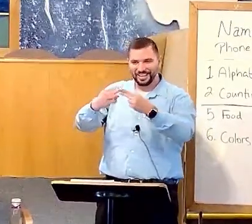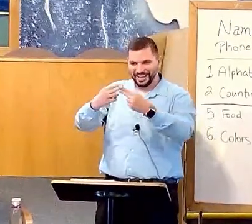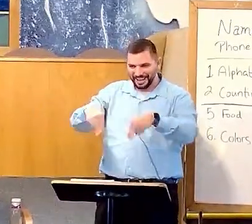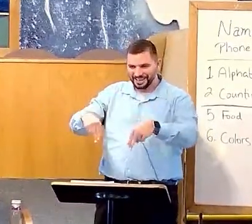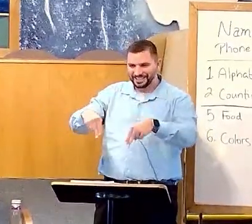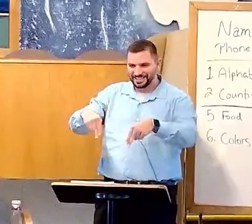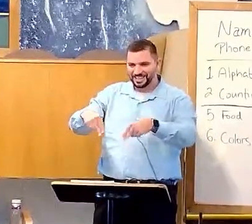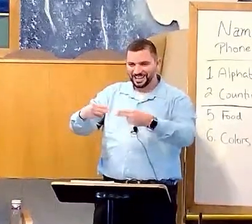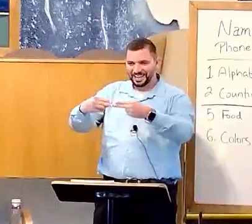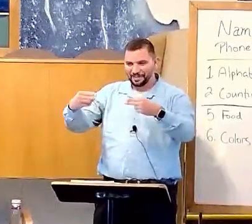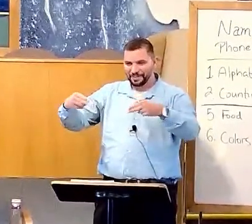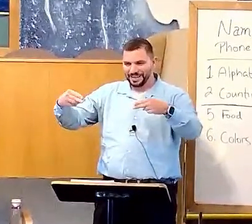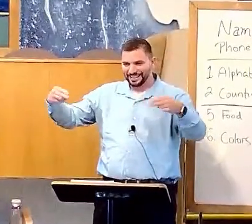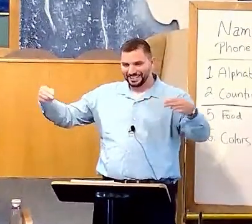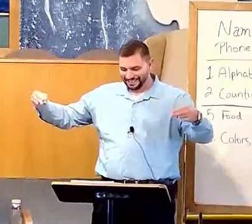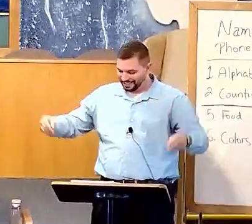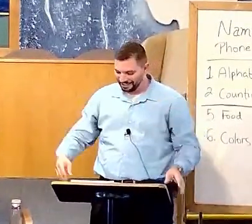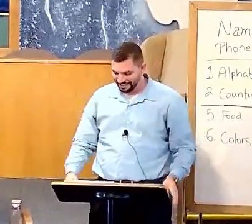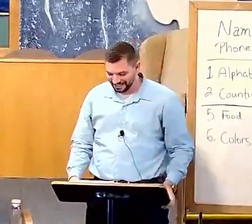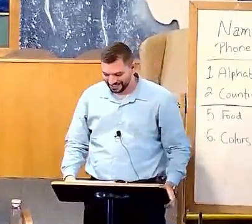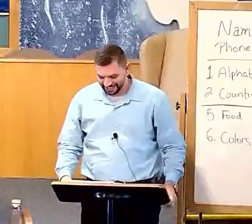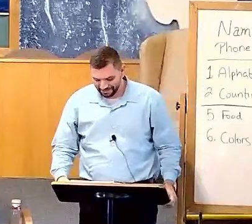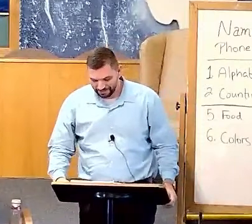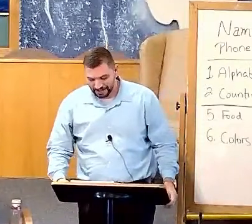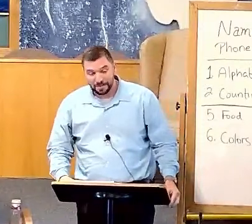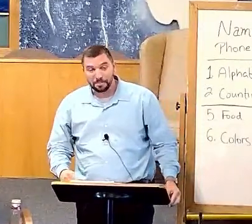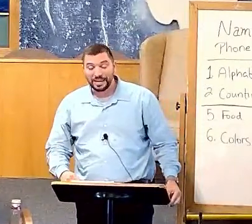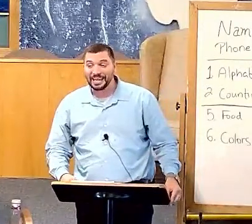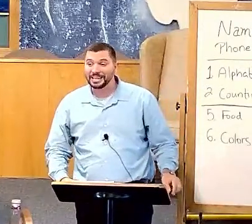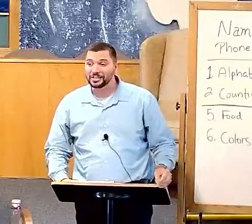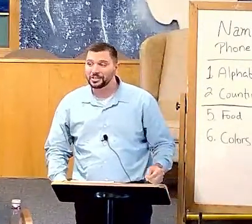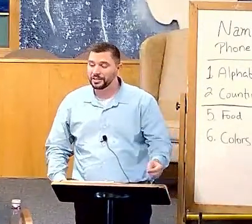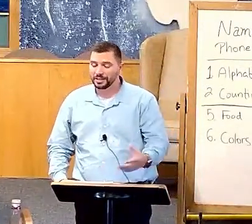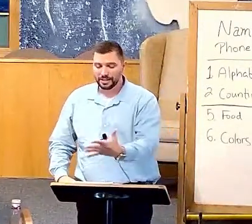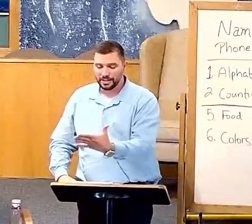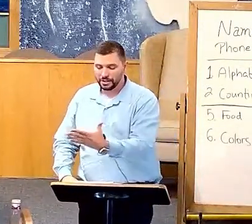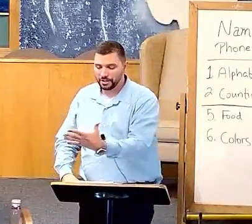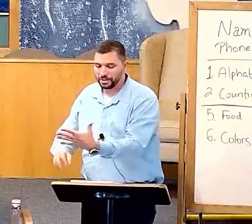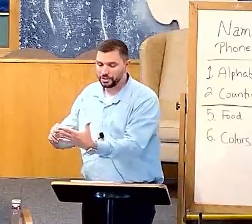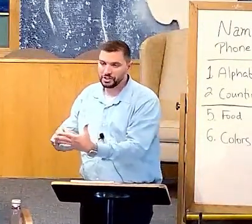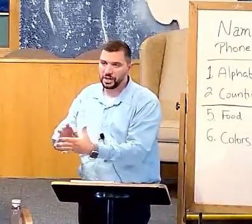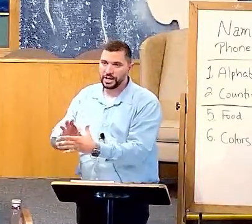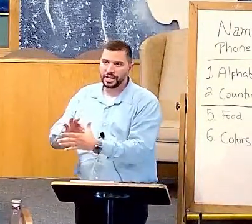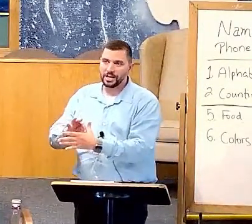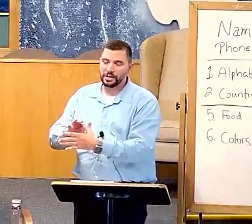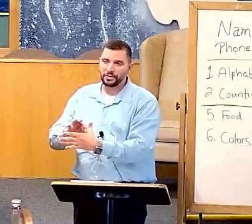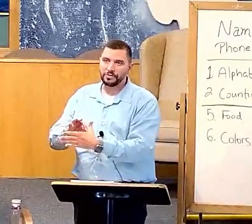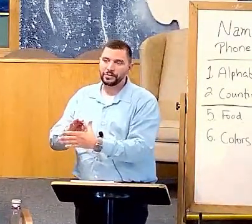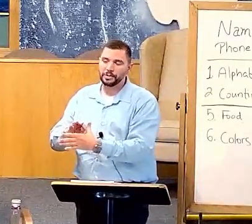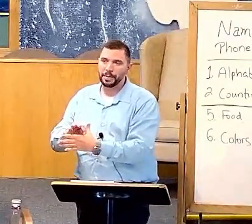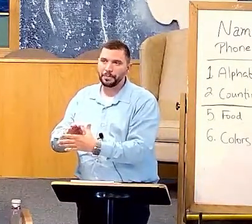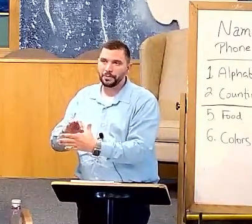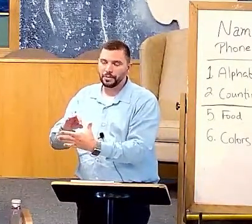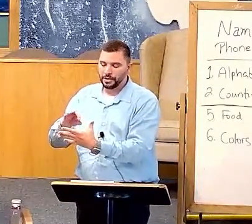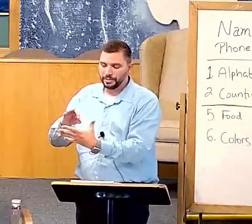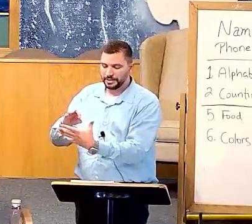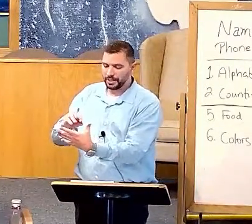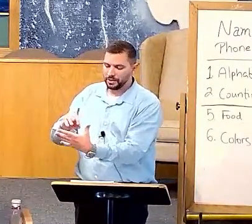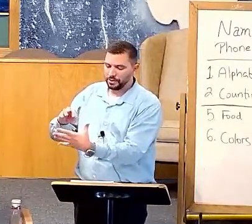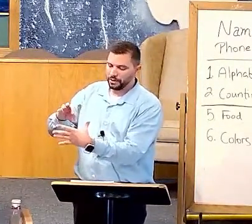eggs and bacon. I love it. Meat. You're gonna just like you've seen people. They tell you, if